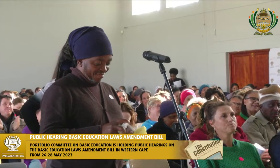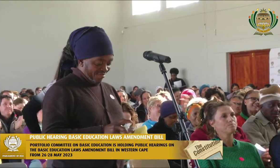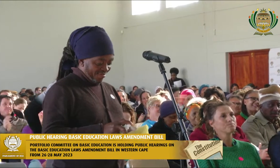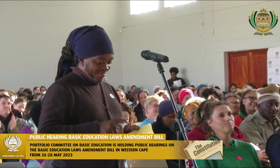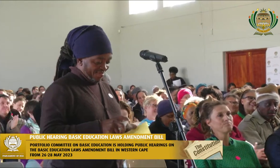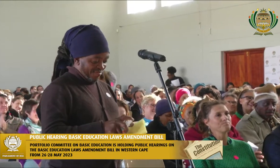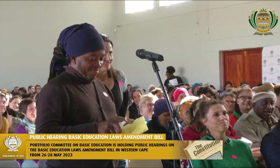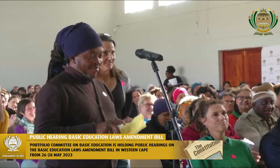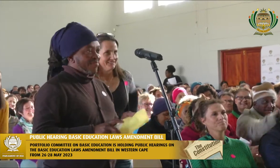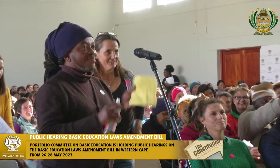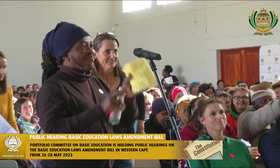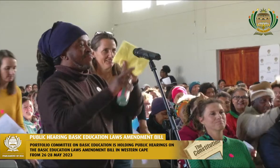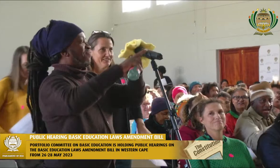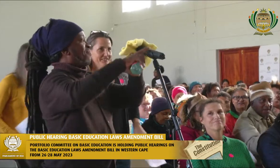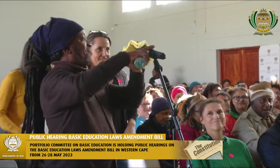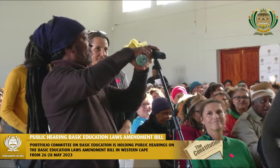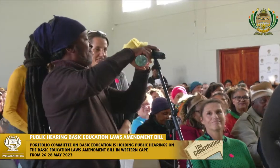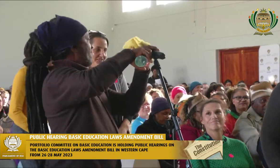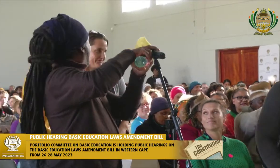Okay.